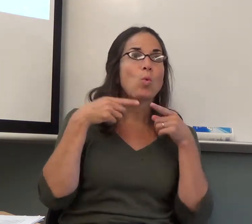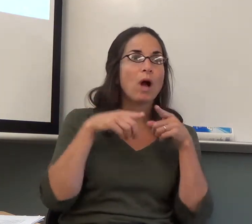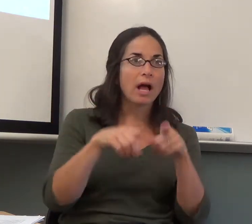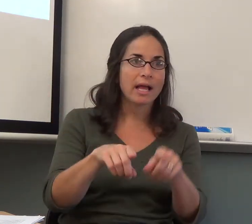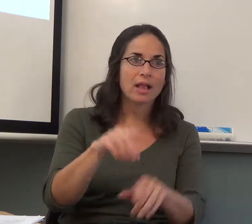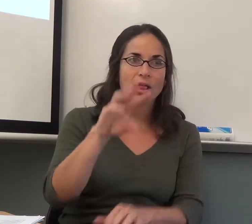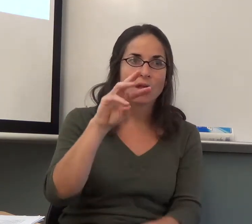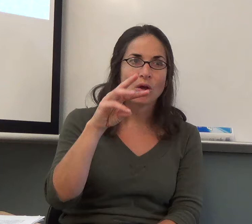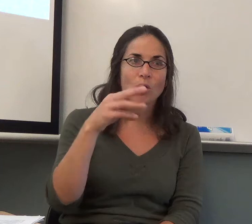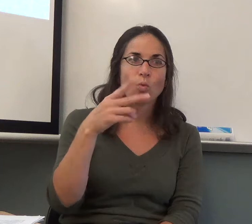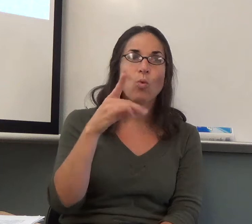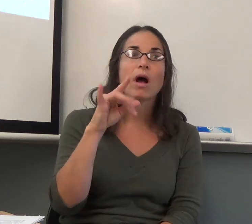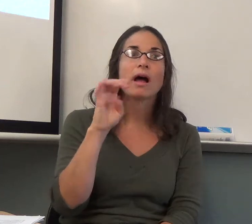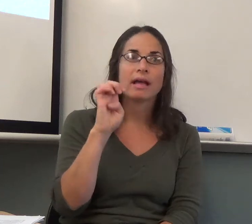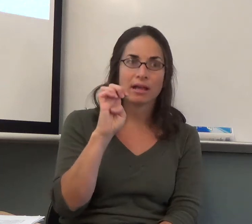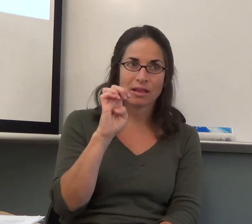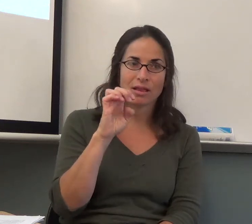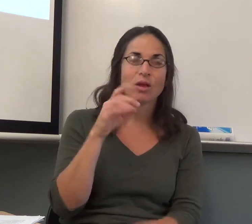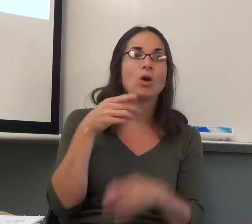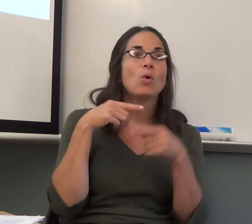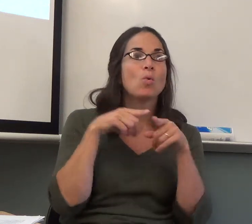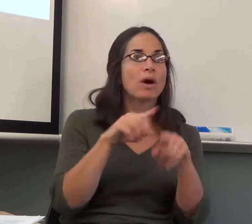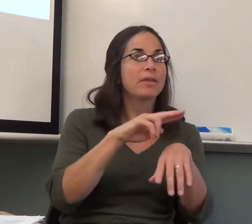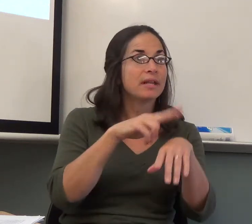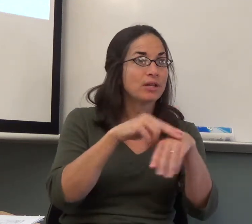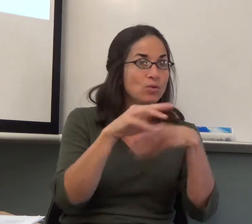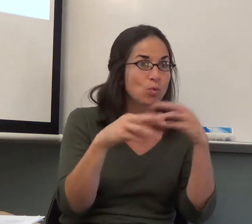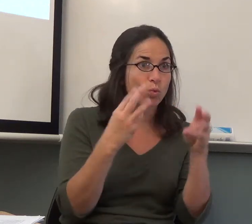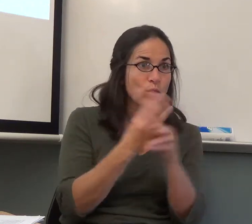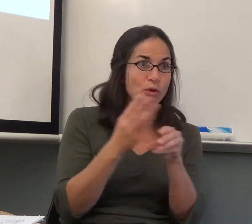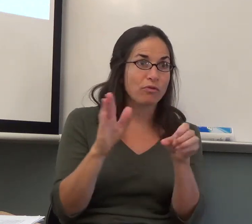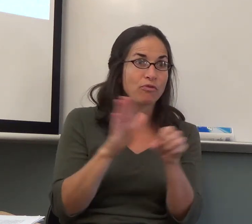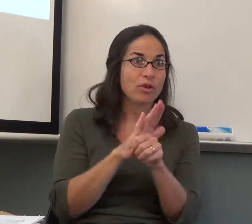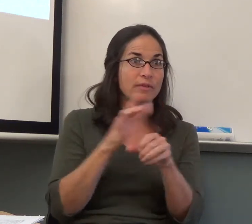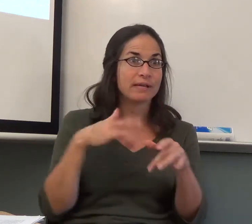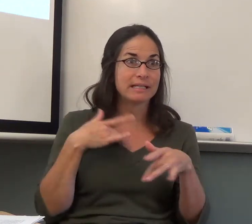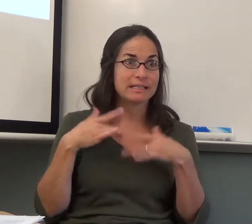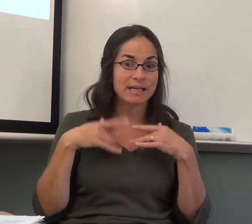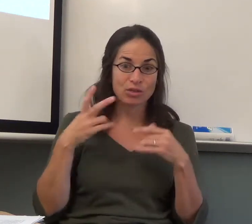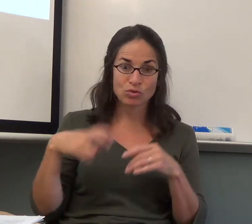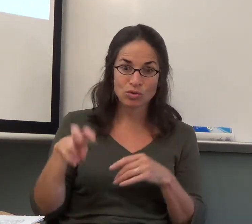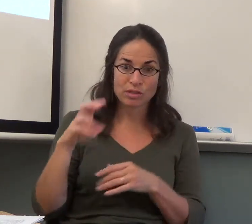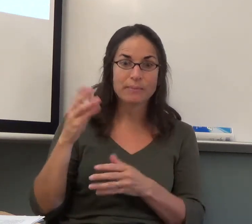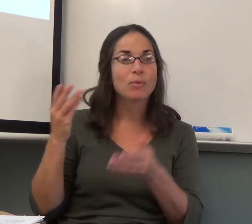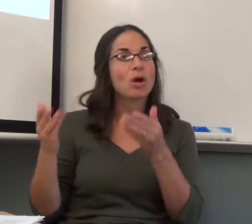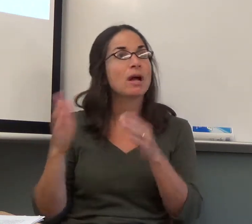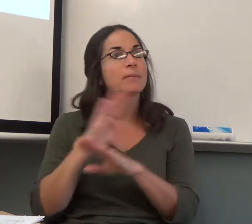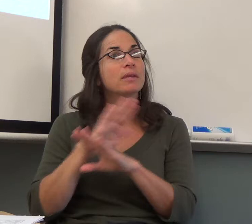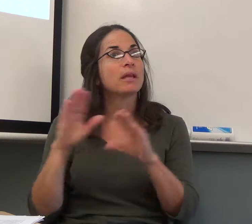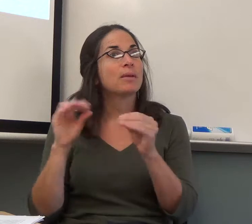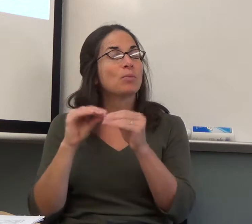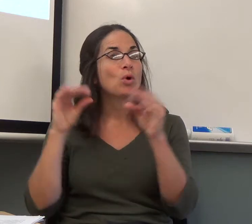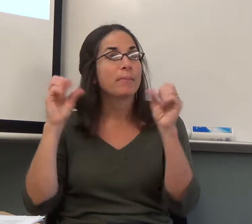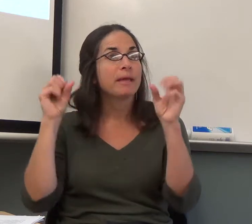Yeah. While the natural world is filled with exciting journeys, comma, perhaps none is more amazing than the flight of the